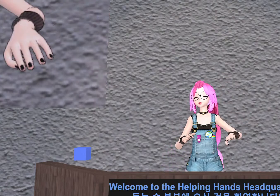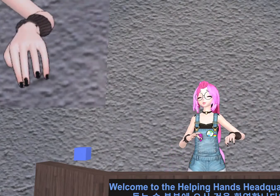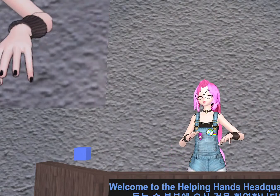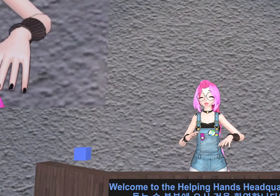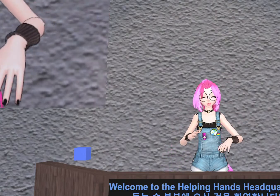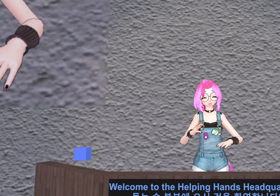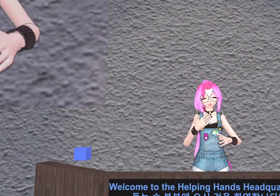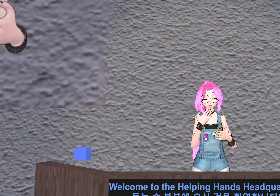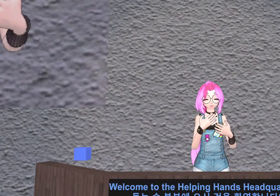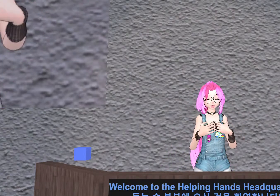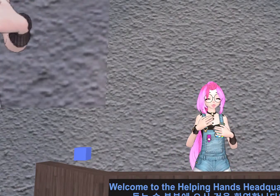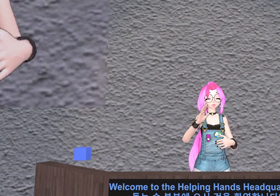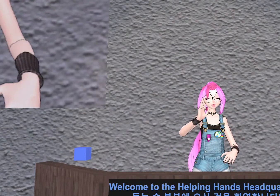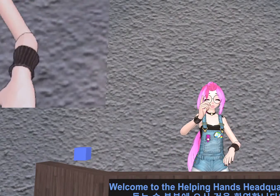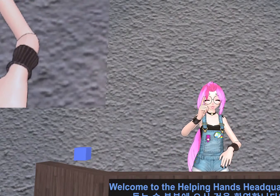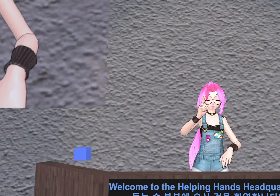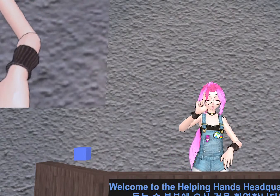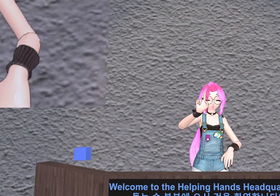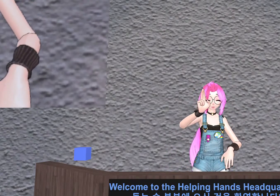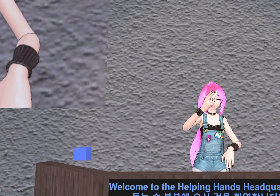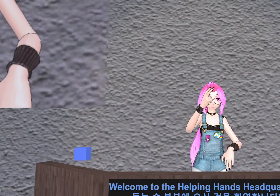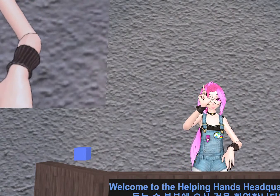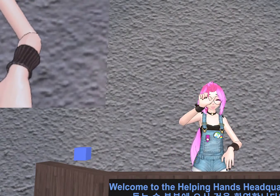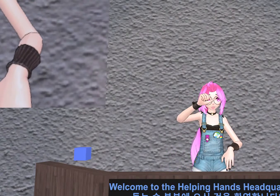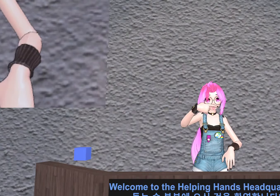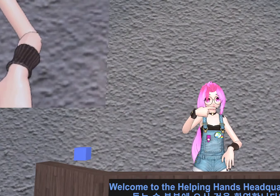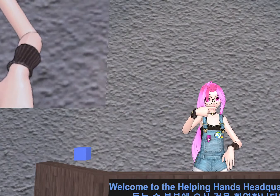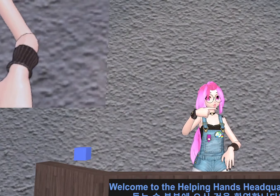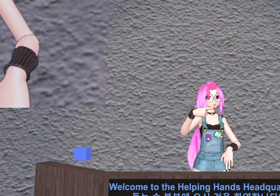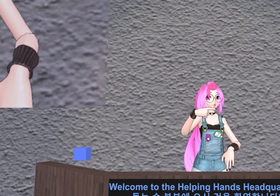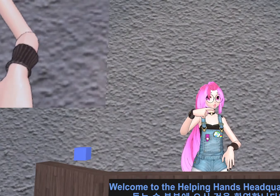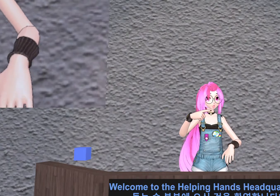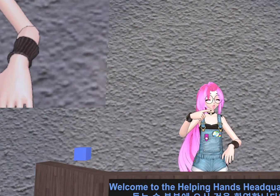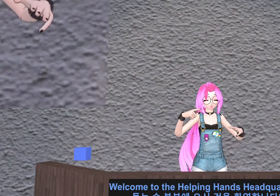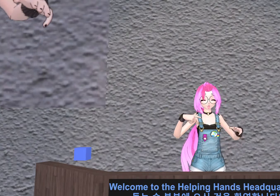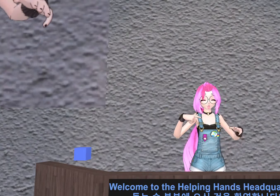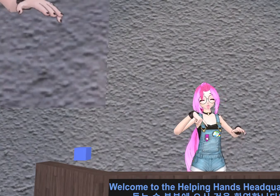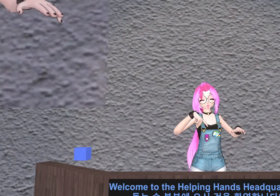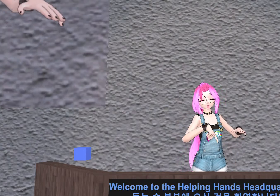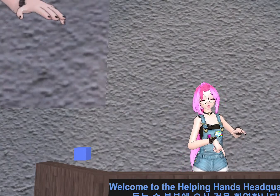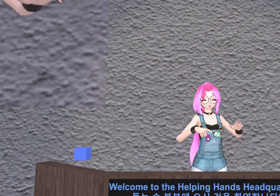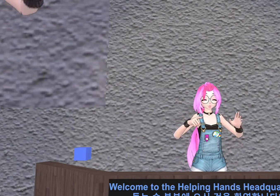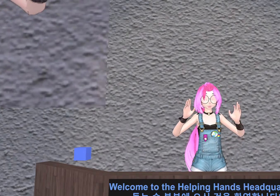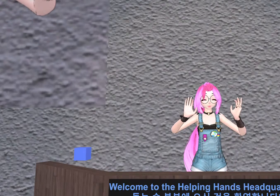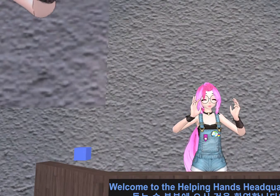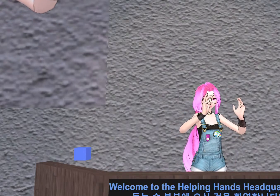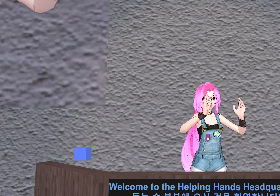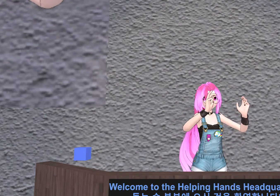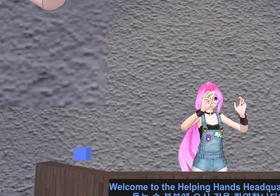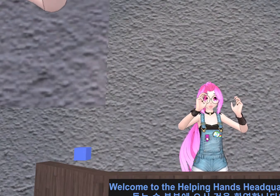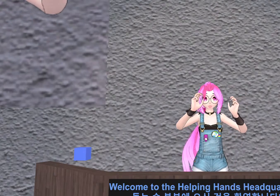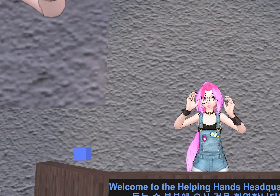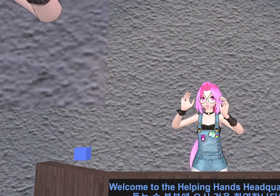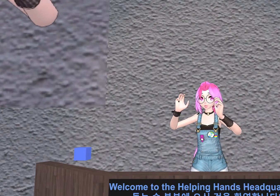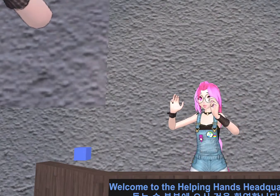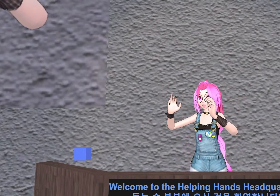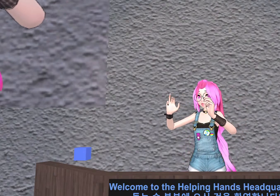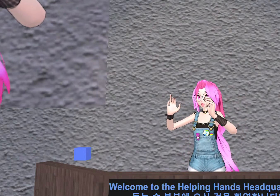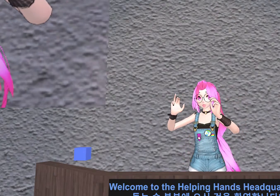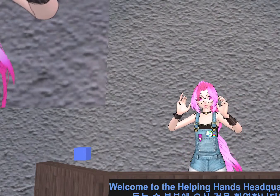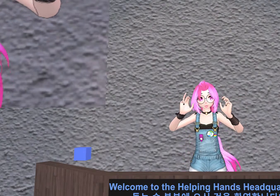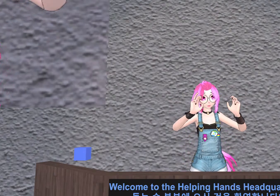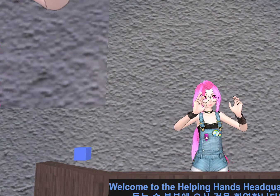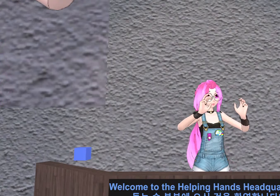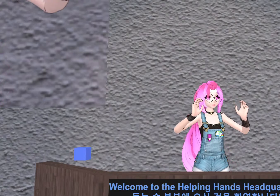gorgeous. Some other good ones to know. Drag, as in like drag queen. You're going to have